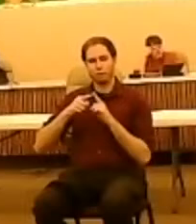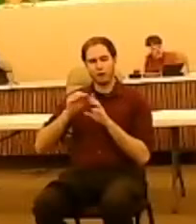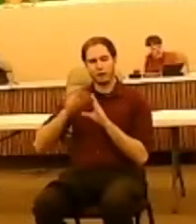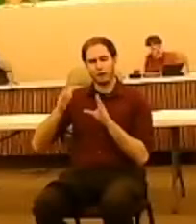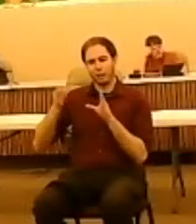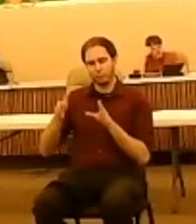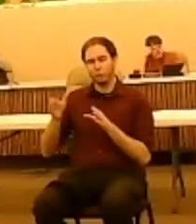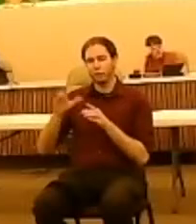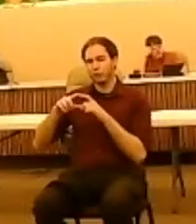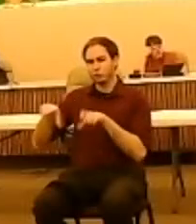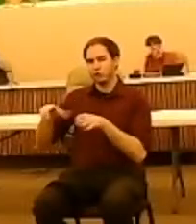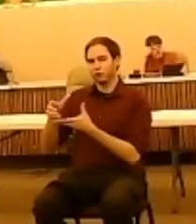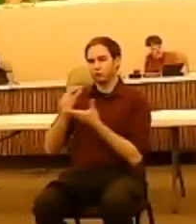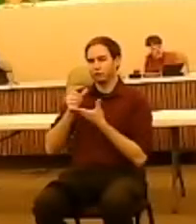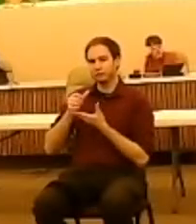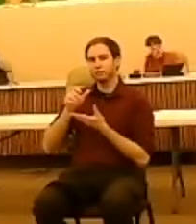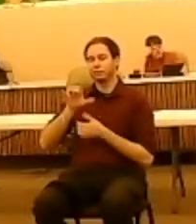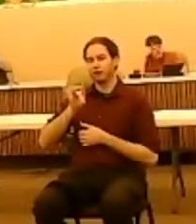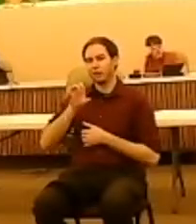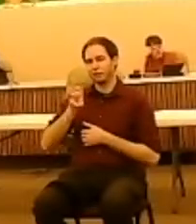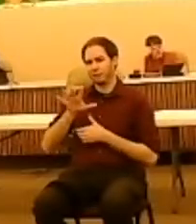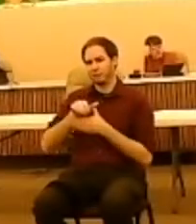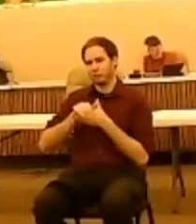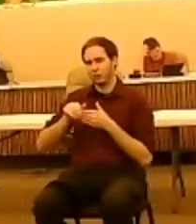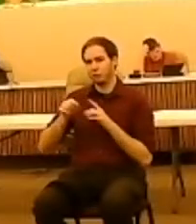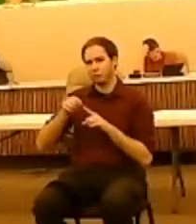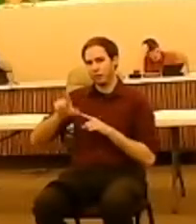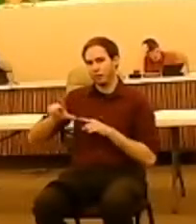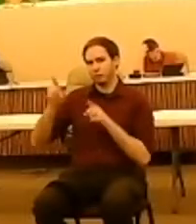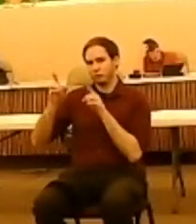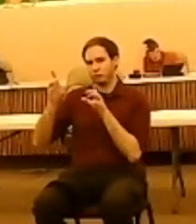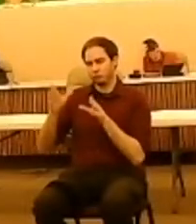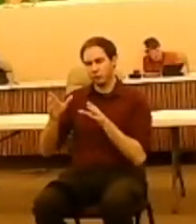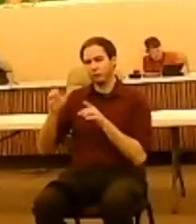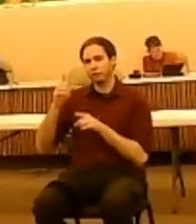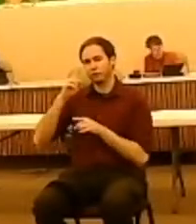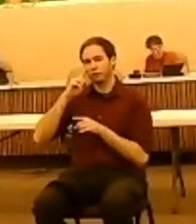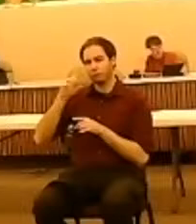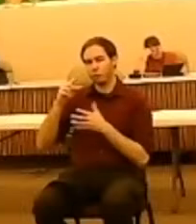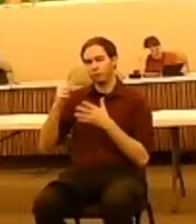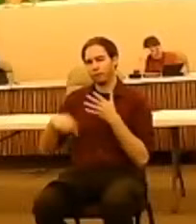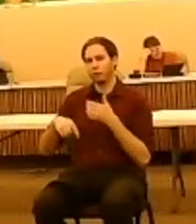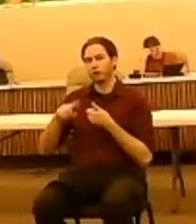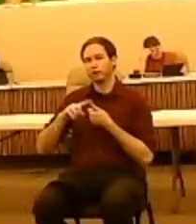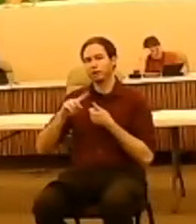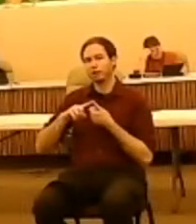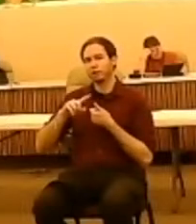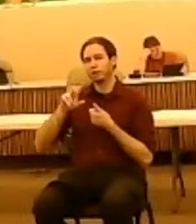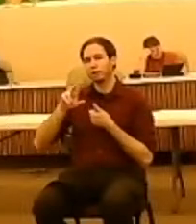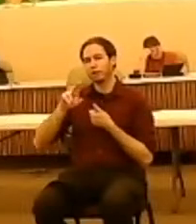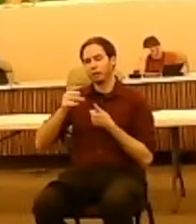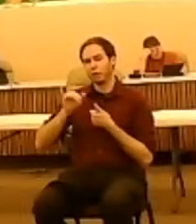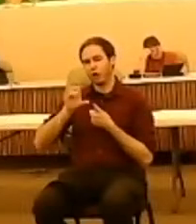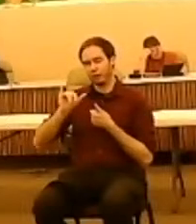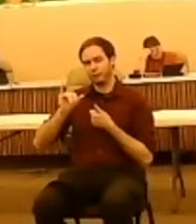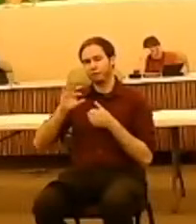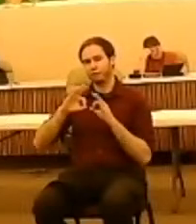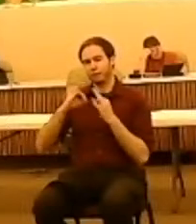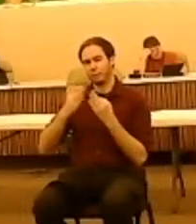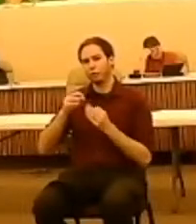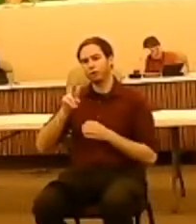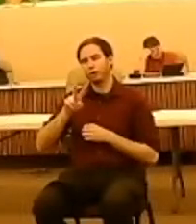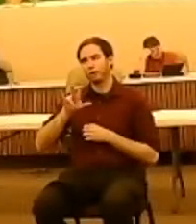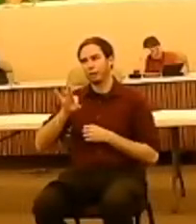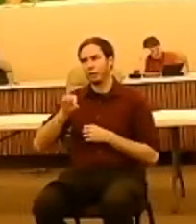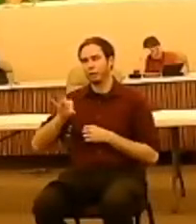checks were received totaling $865 by the library director for the following: the Angadi family, 23 Night Frost